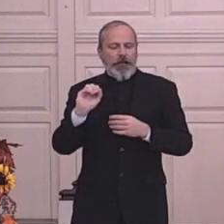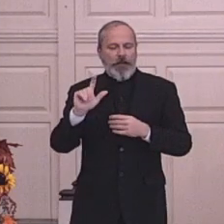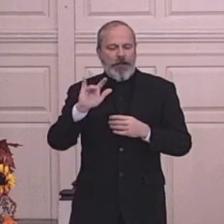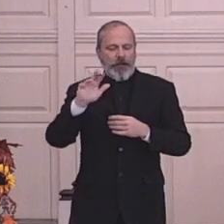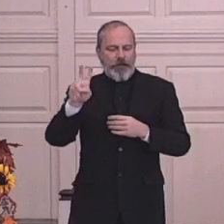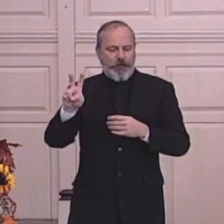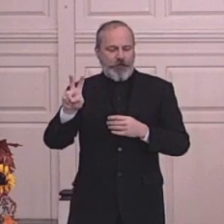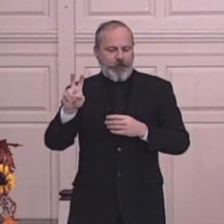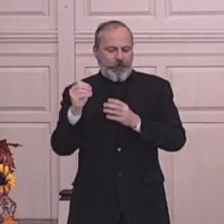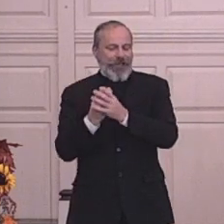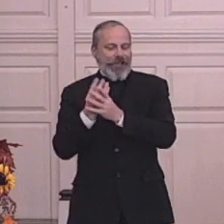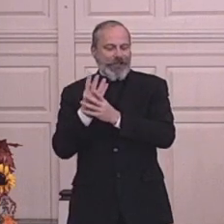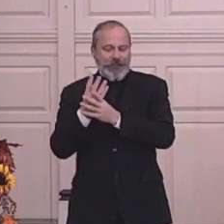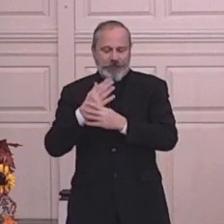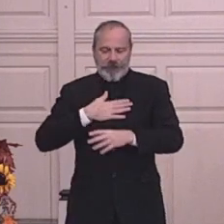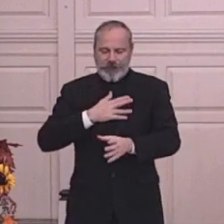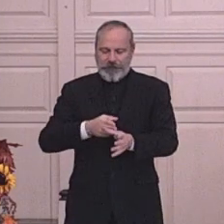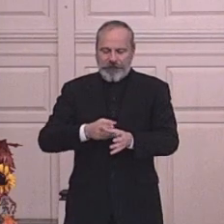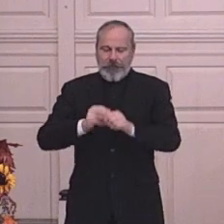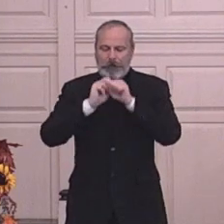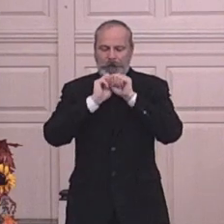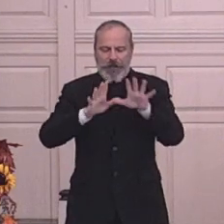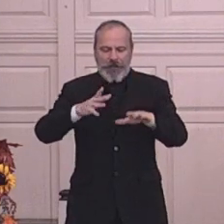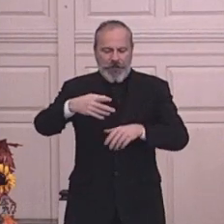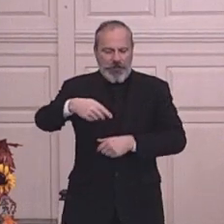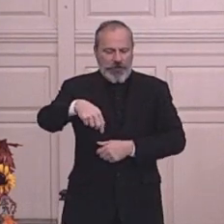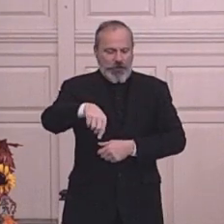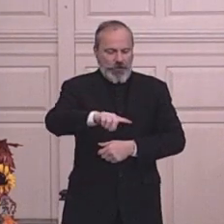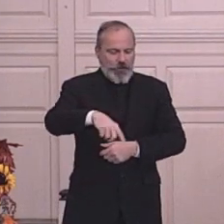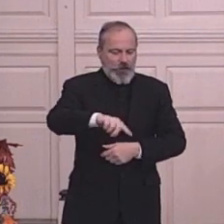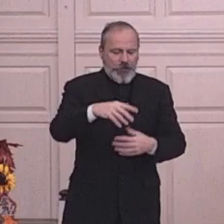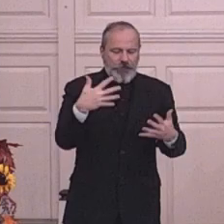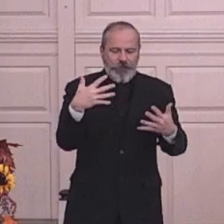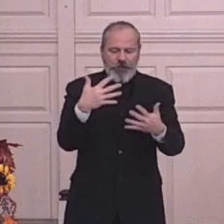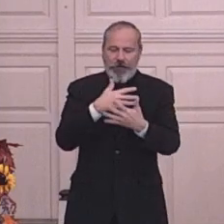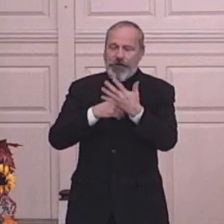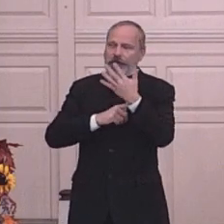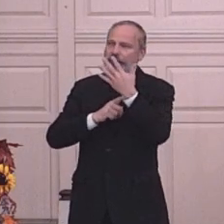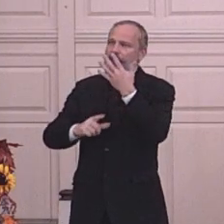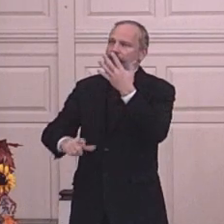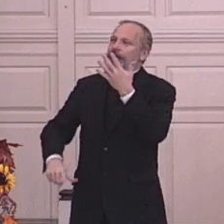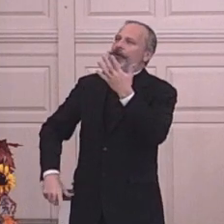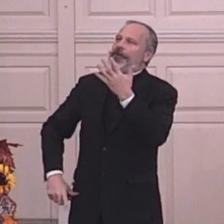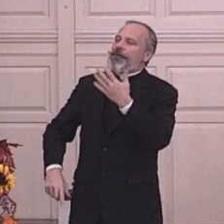Blessed are those who fear the